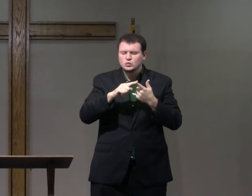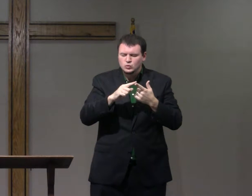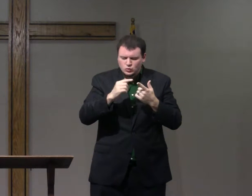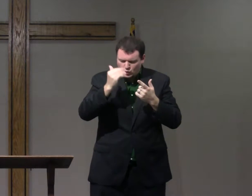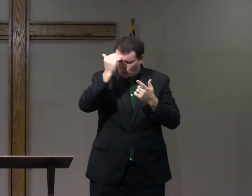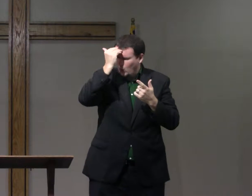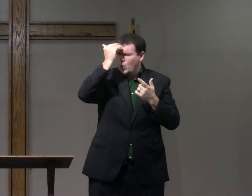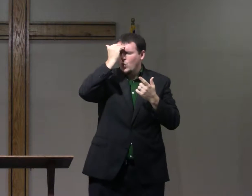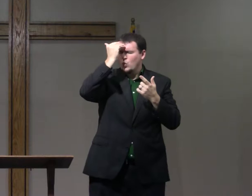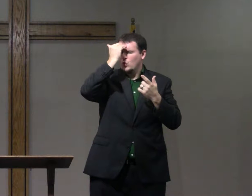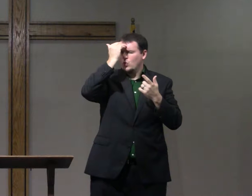Help us to